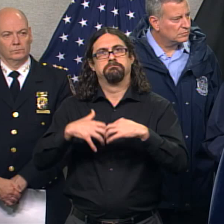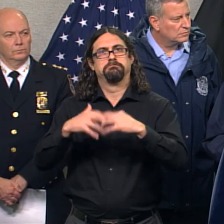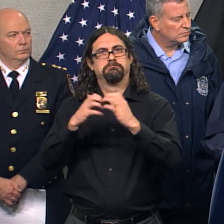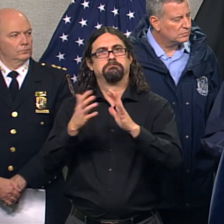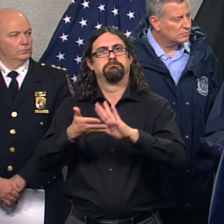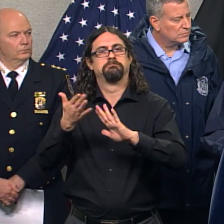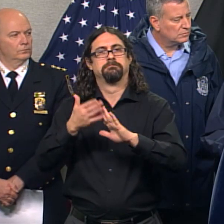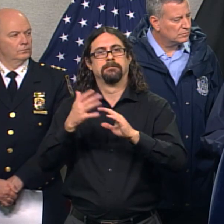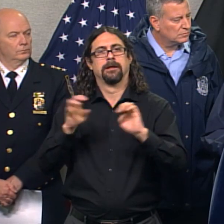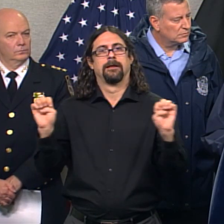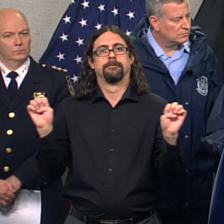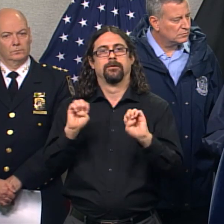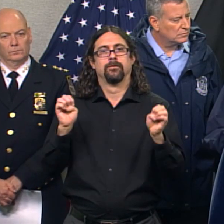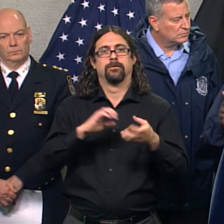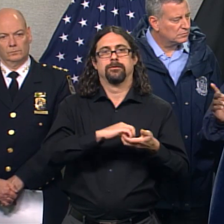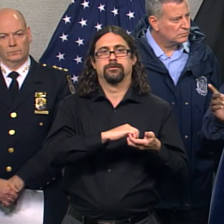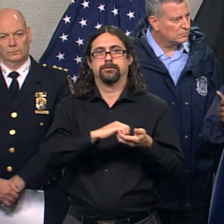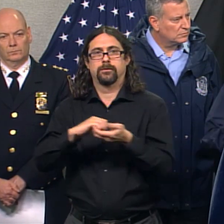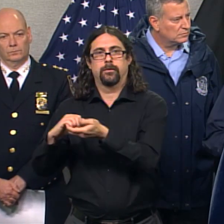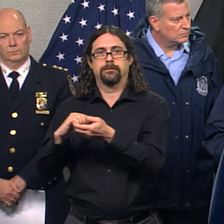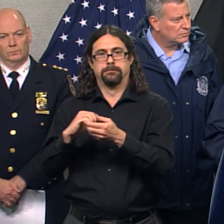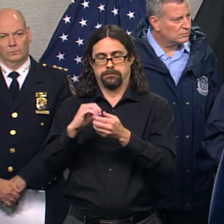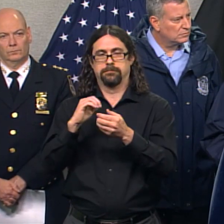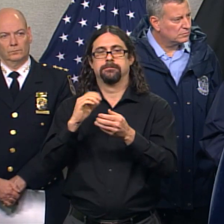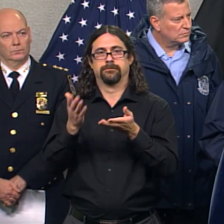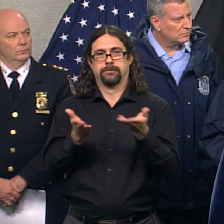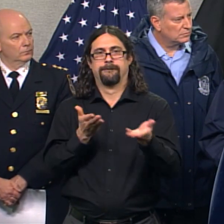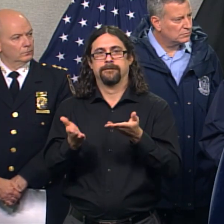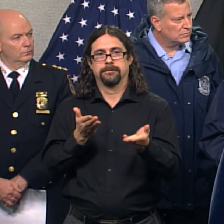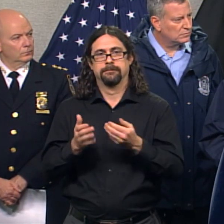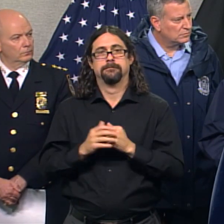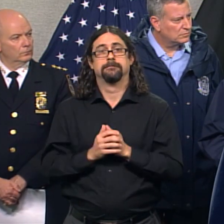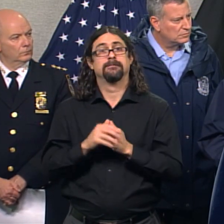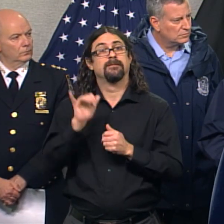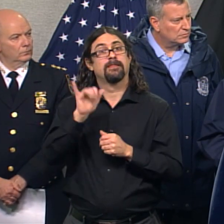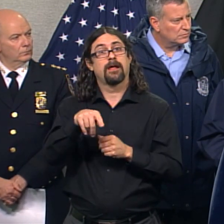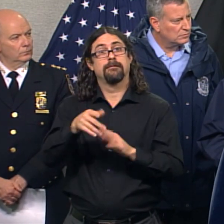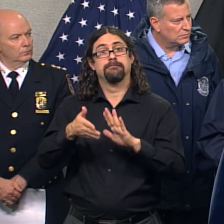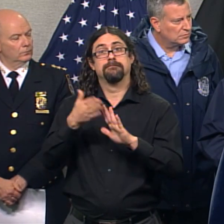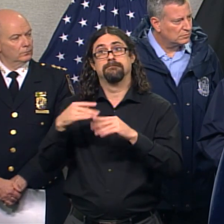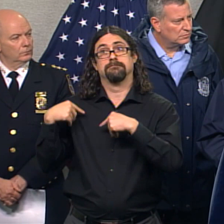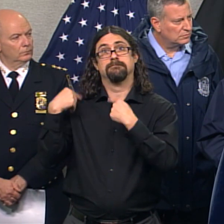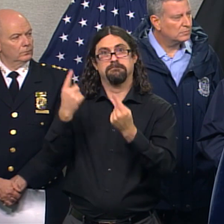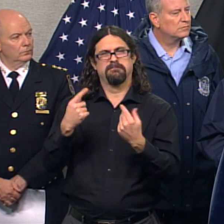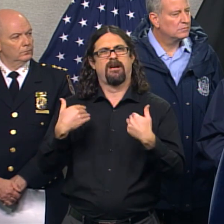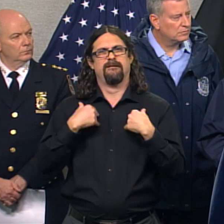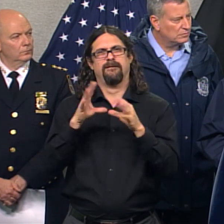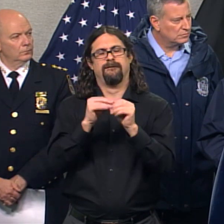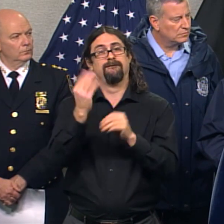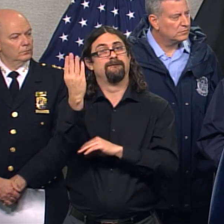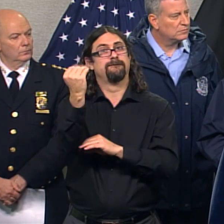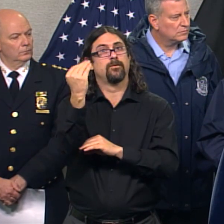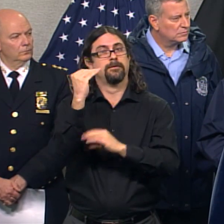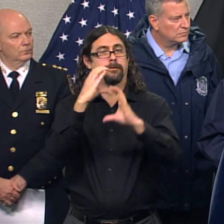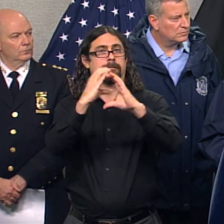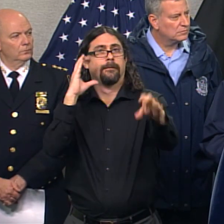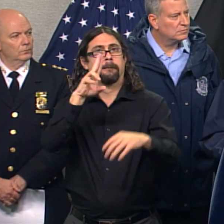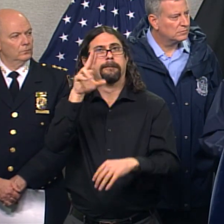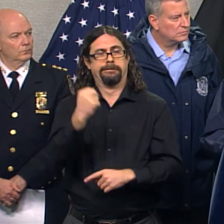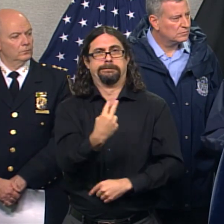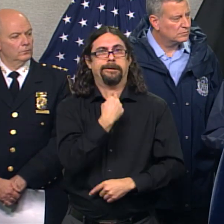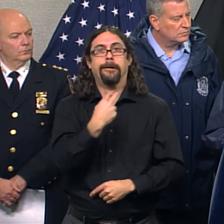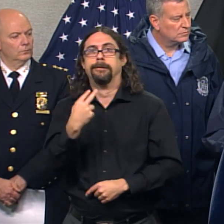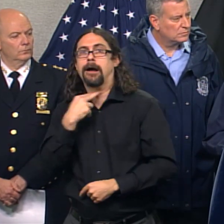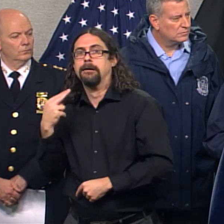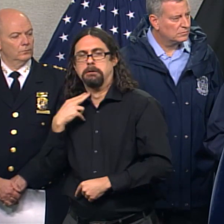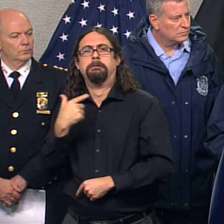cetera. We have, I just was notified as I was coming in, Mr. Mayor, that JFK is on a full stop on the runway, so there are no